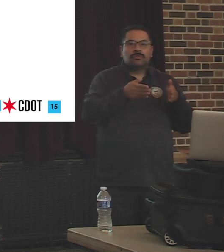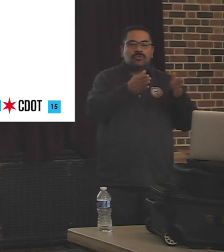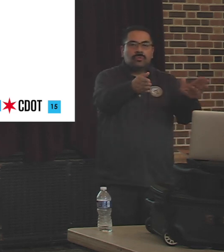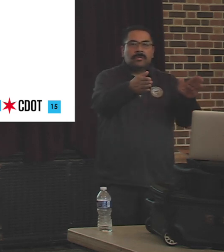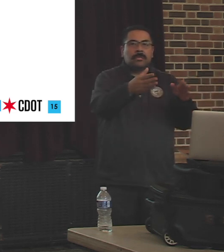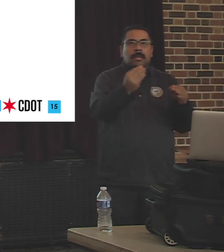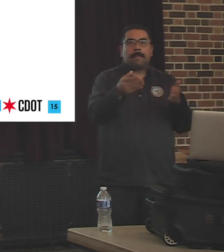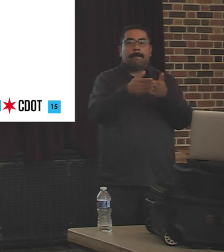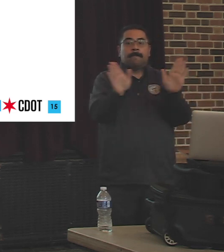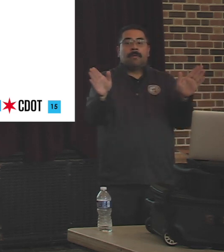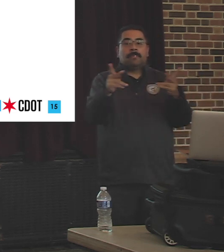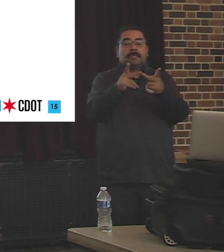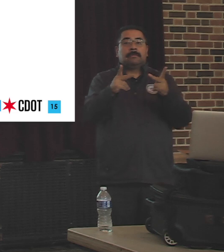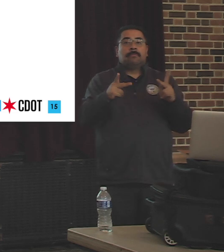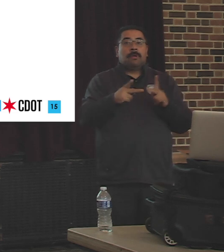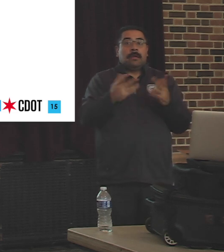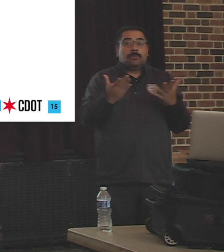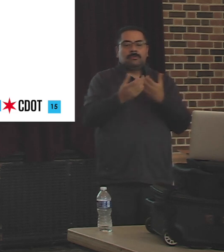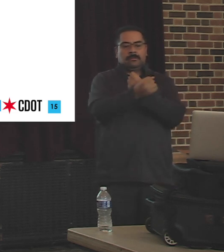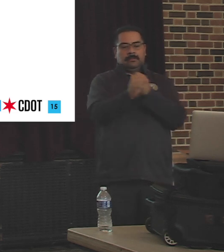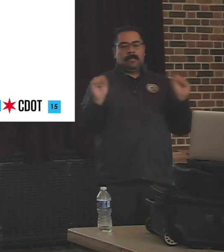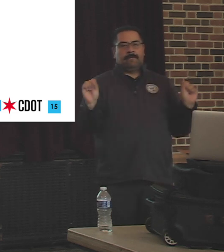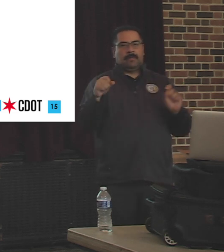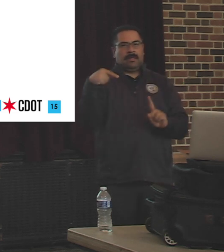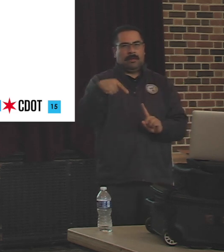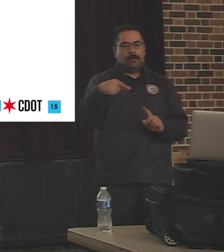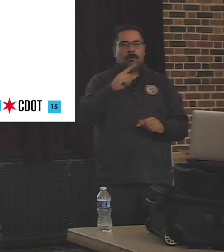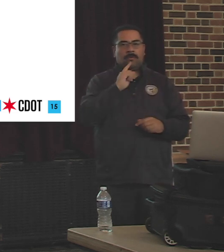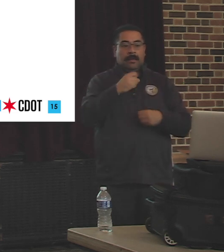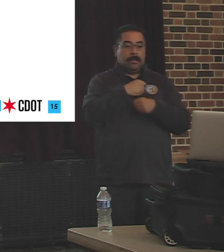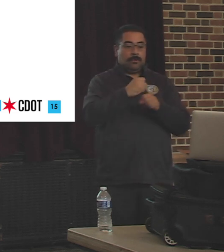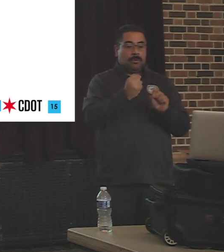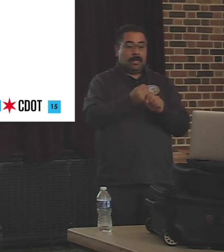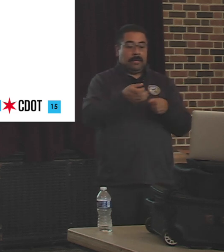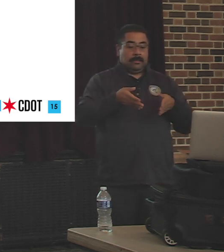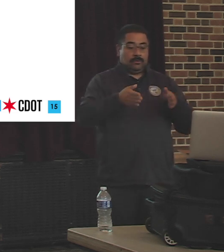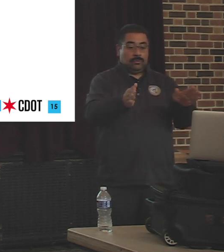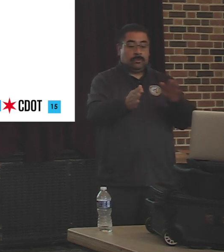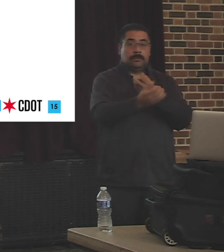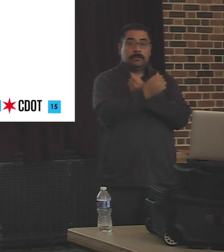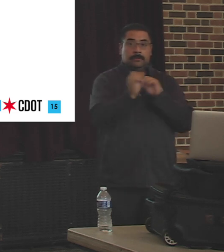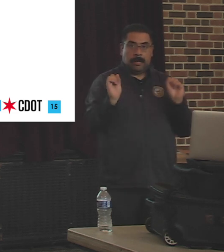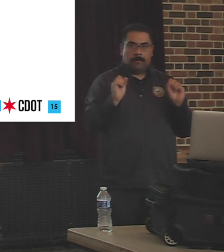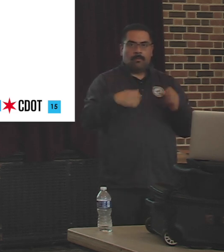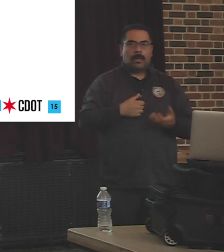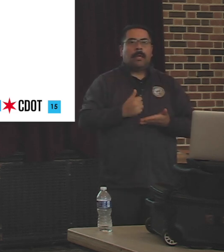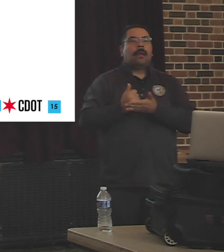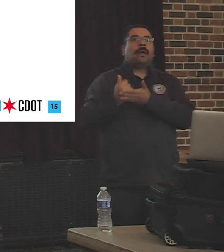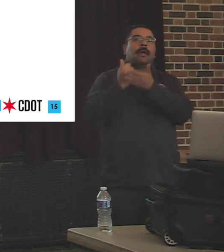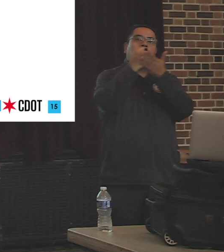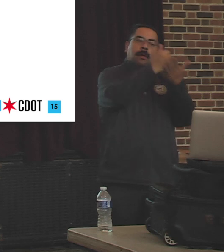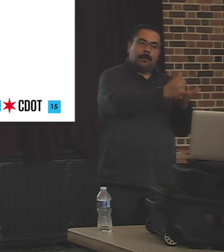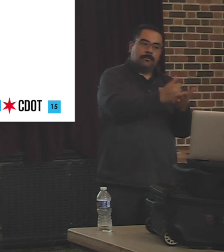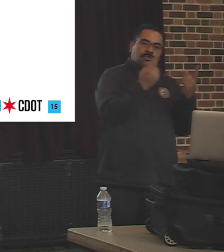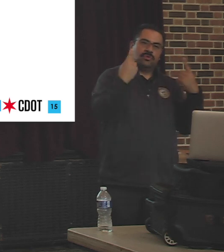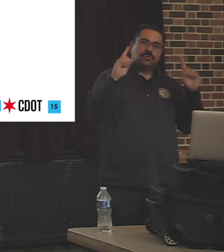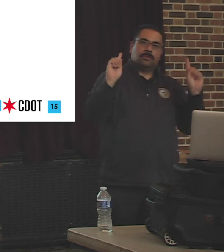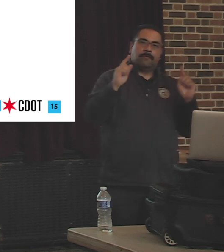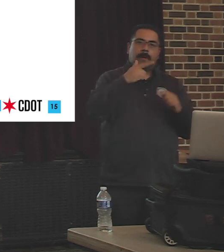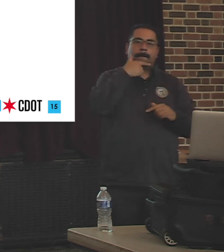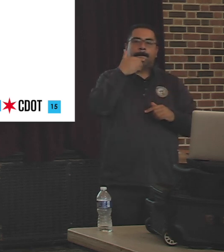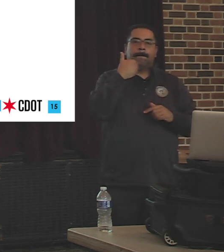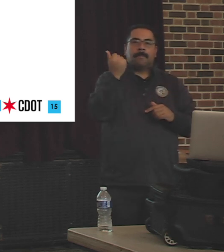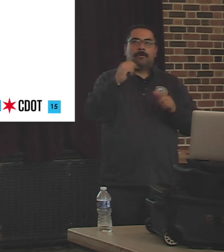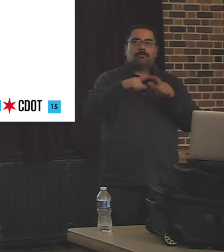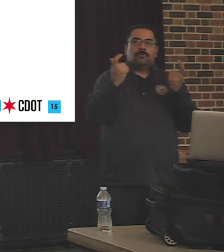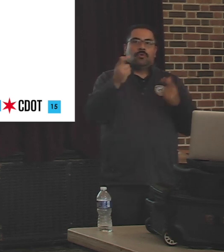safely. So by really focusing in on creating safe streets, we're helping dramatically to achieve a much larger set